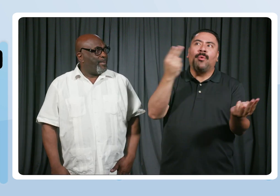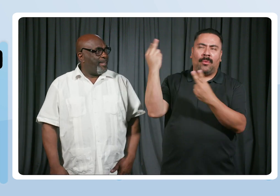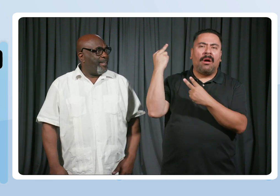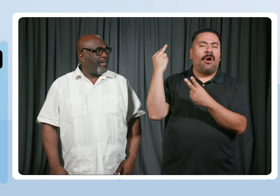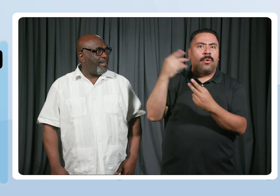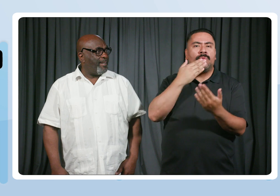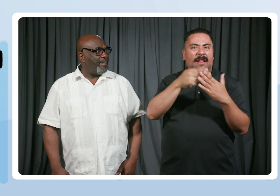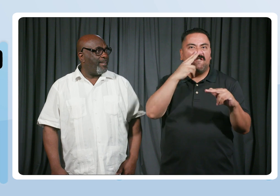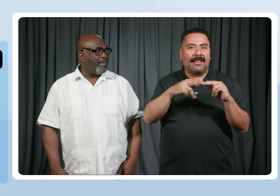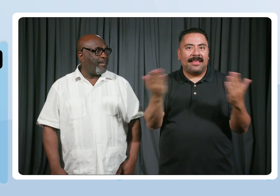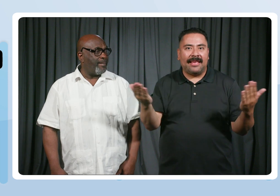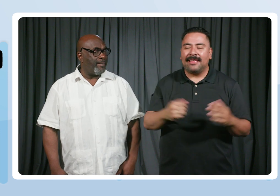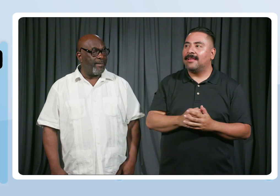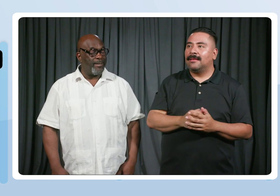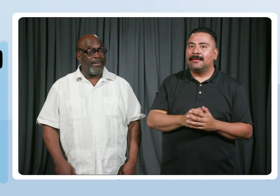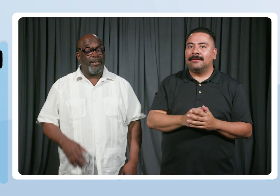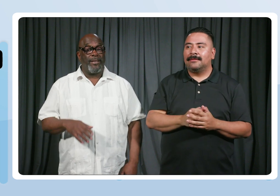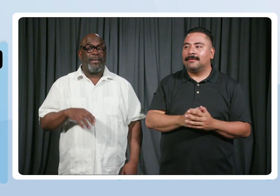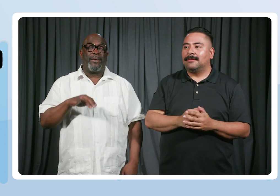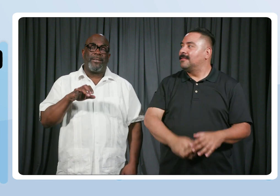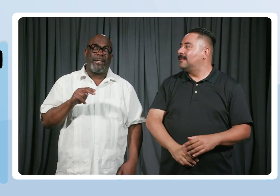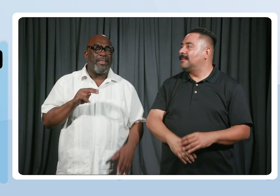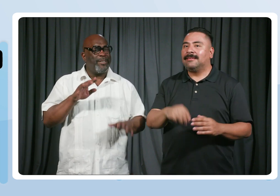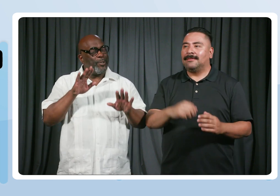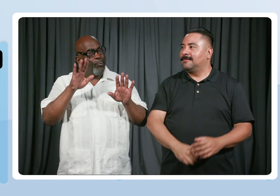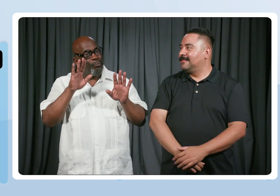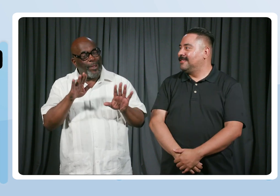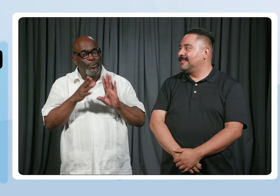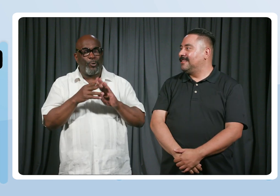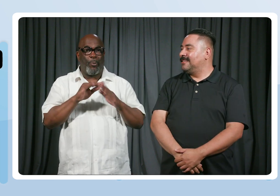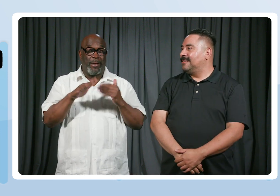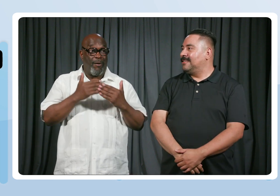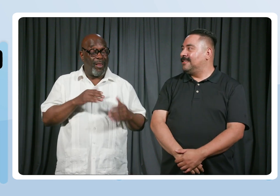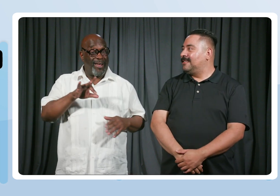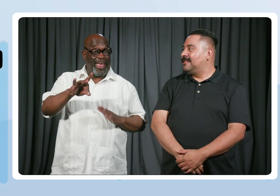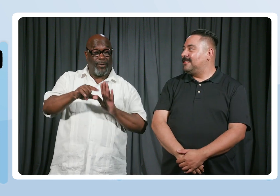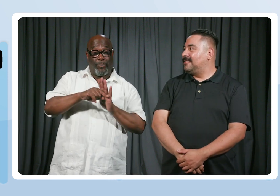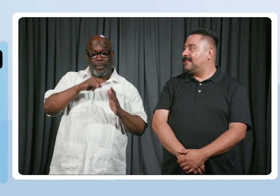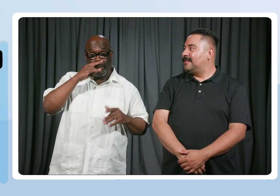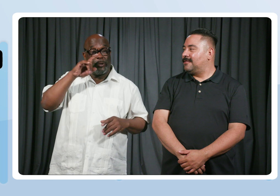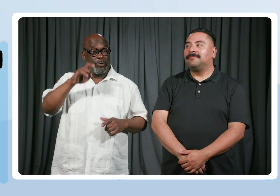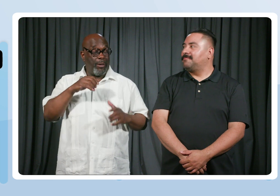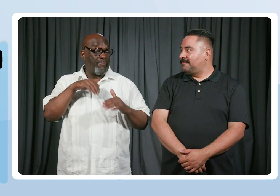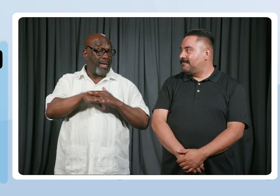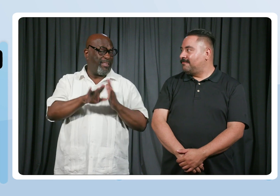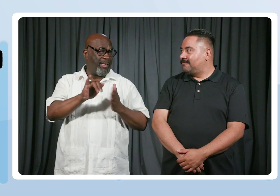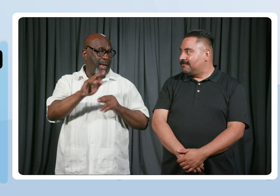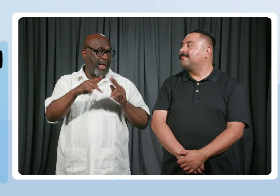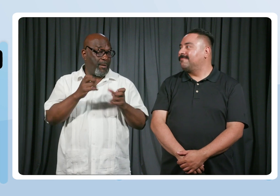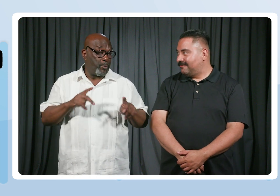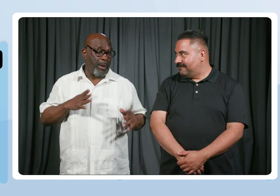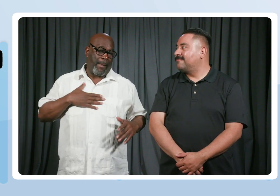definitely a positive. Yeah. So it's such a great story. Yeah. All of our 8th graders should have access to that kind of opportunity. So mine